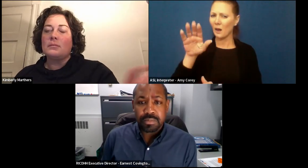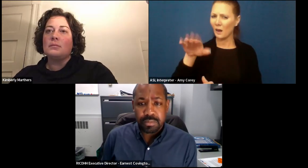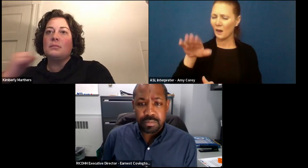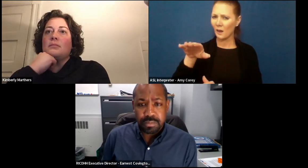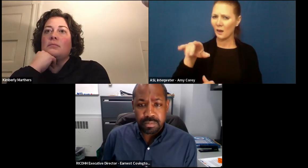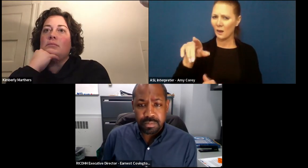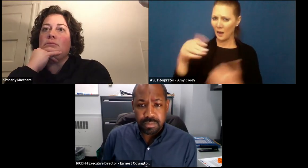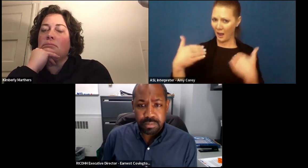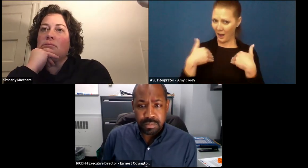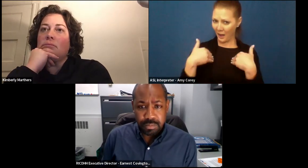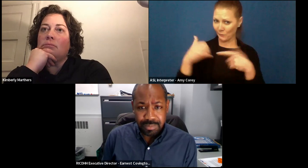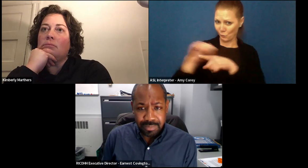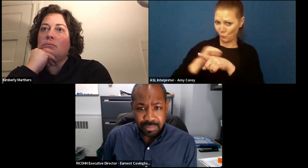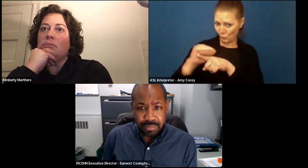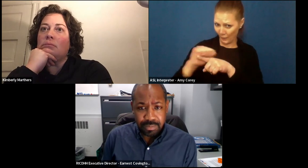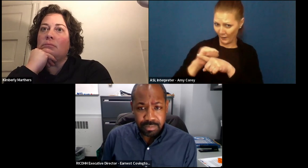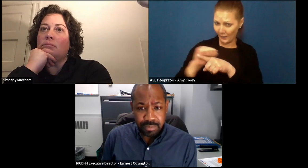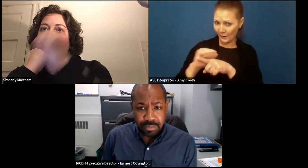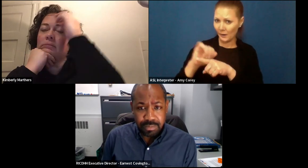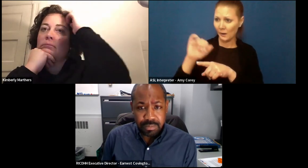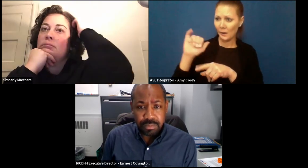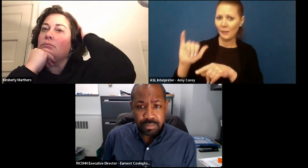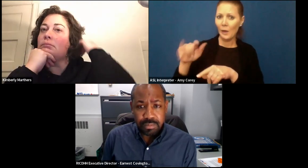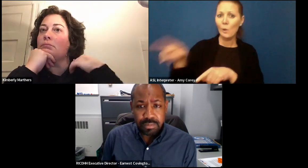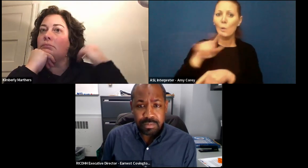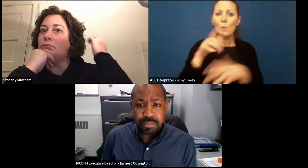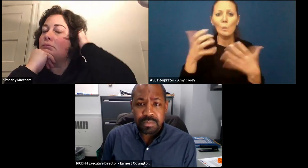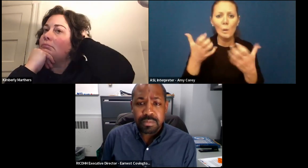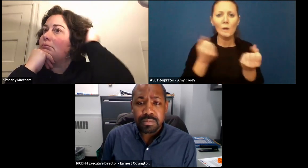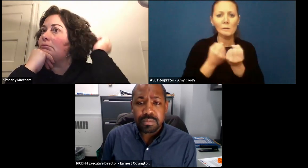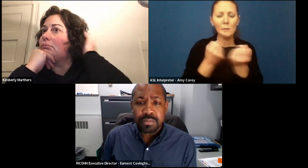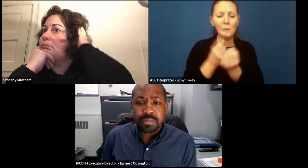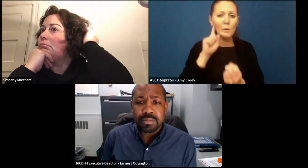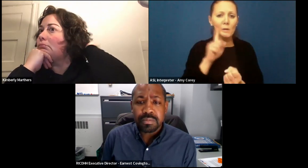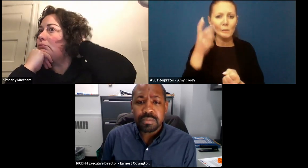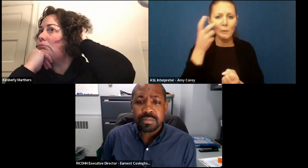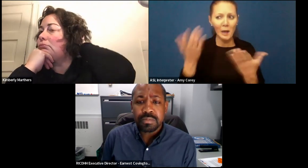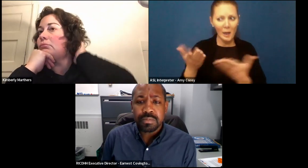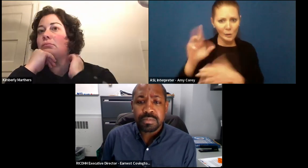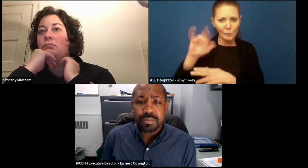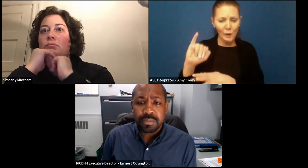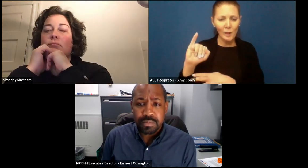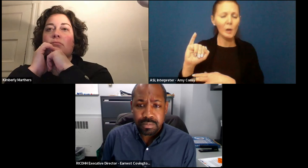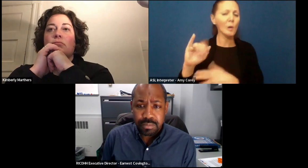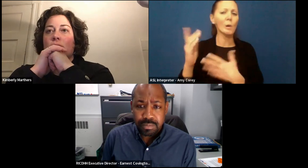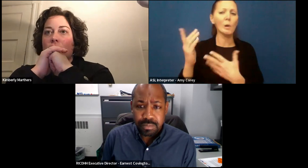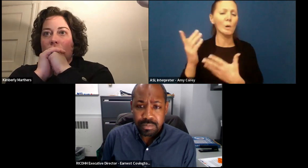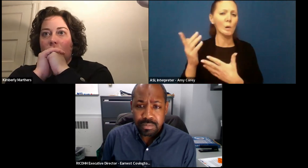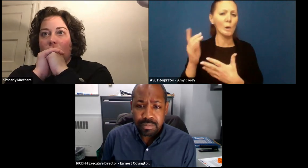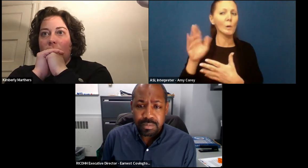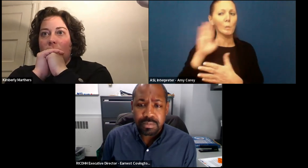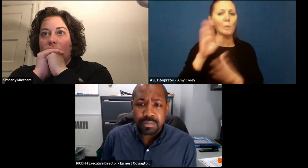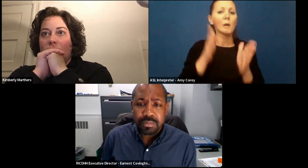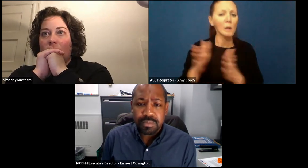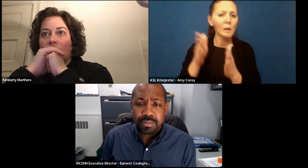do they have a training for people that want to support deafblind people here in Rhode Island, or that's in the making?